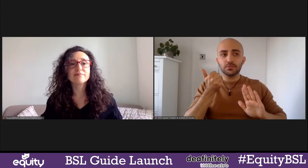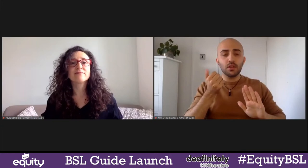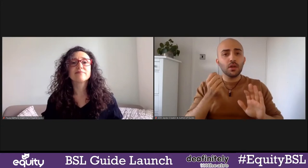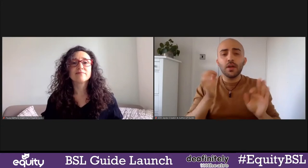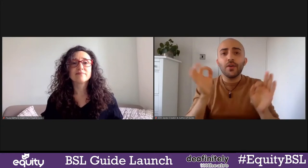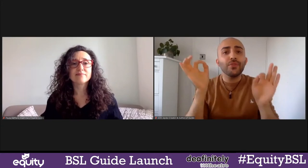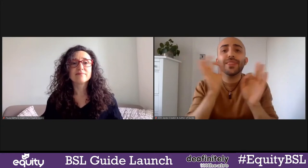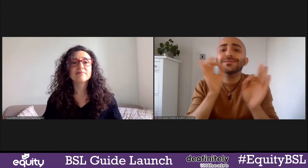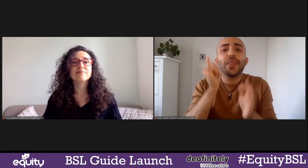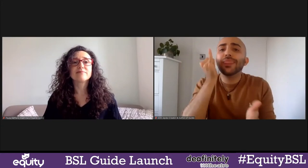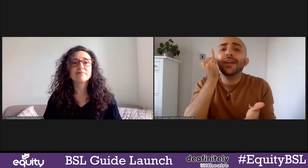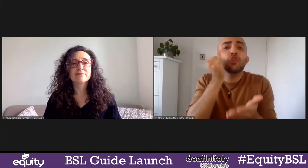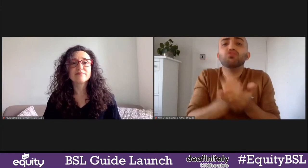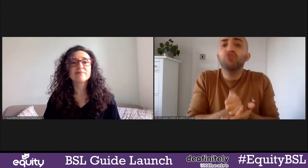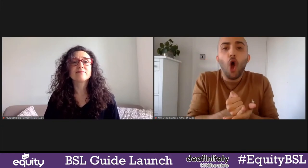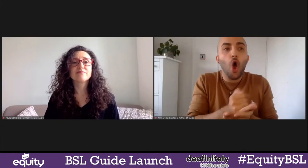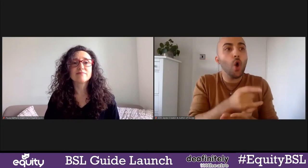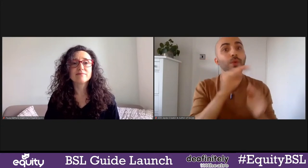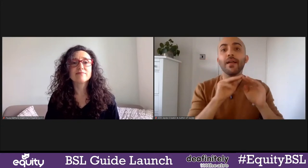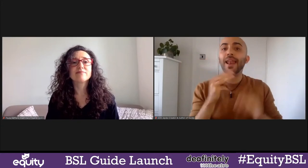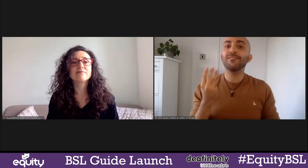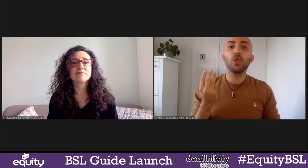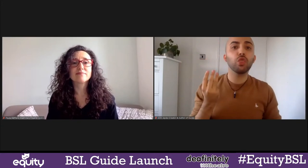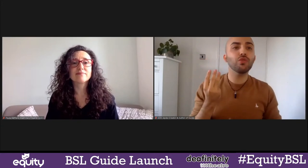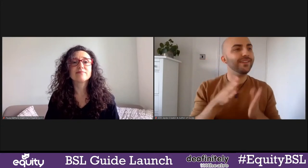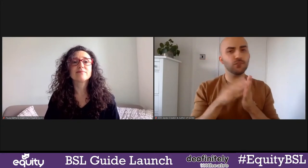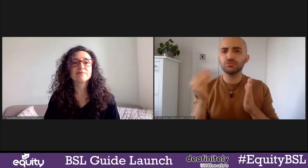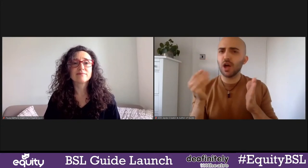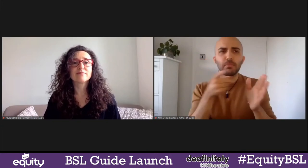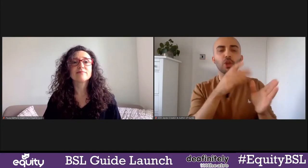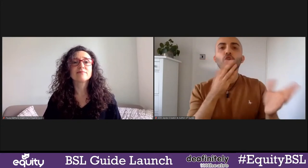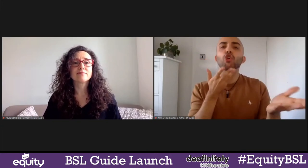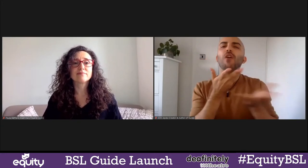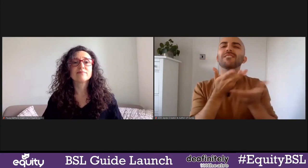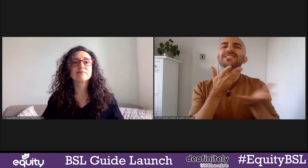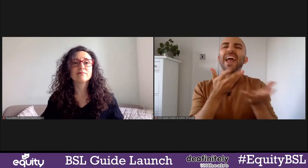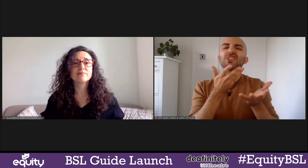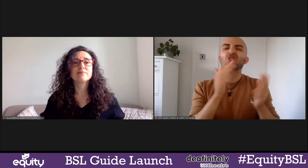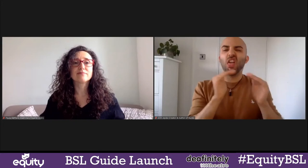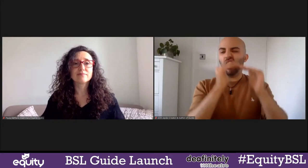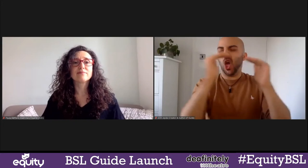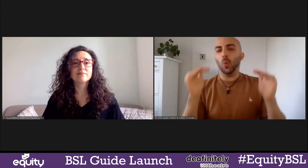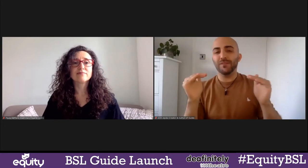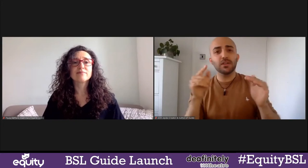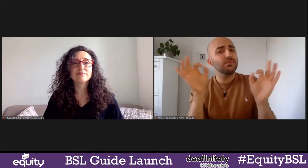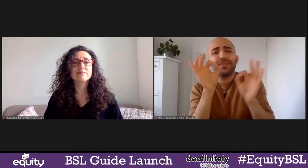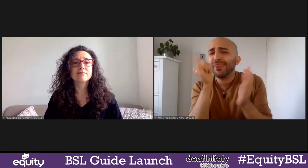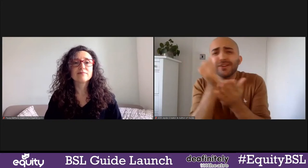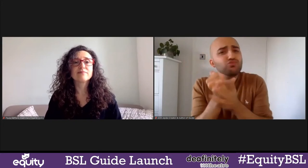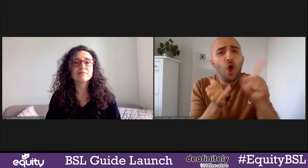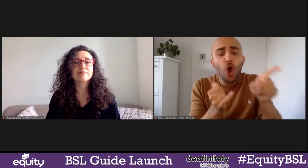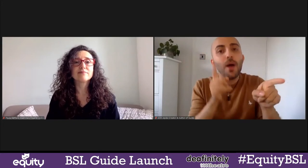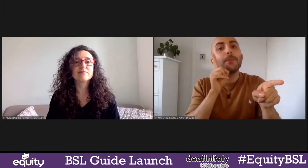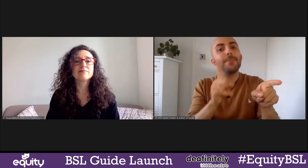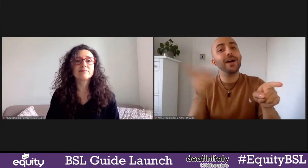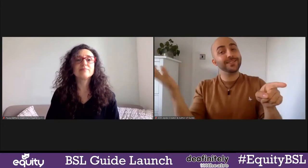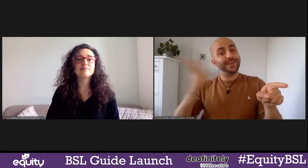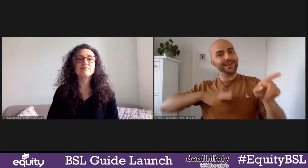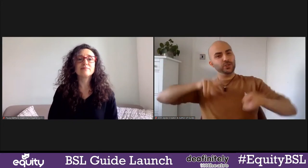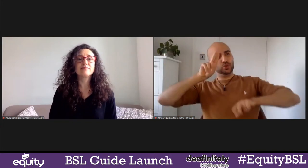audition panel that can assess those skills. There is nothing wrong with somebody having a lower level of sign language, a conversational